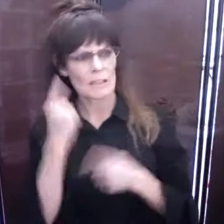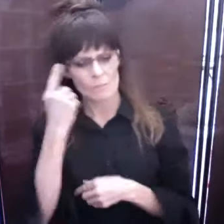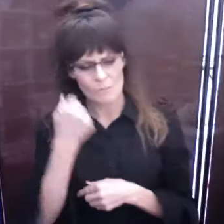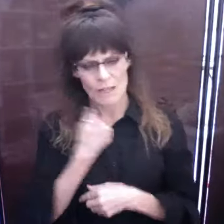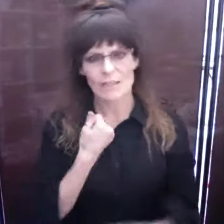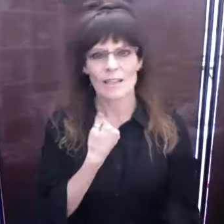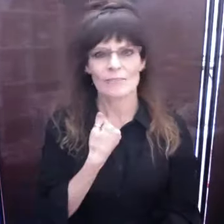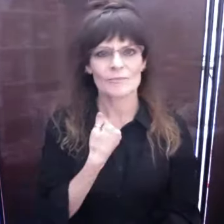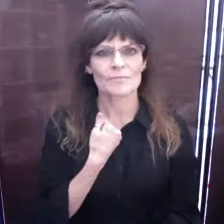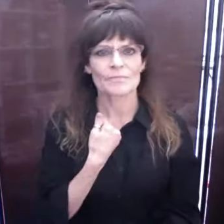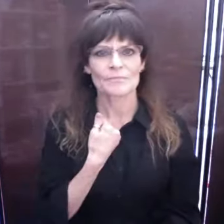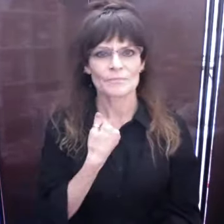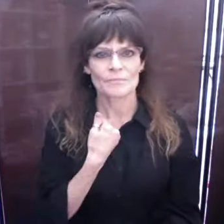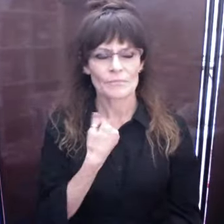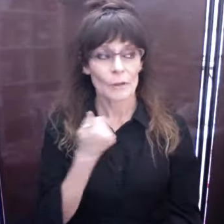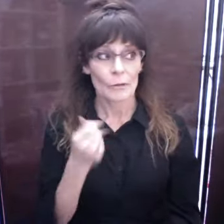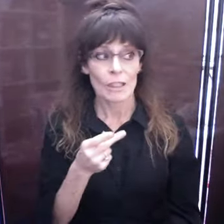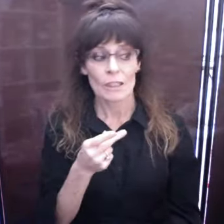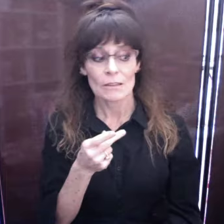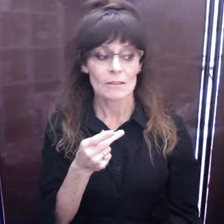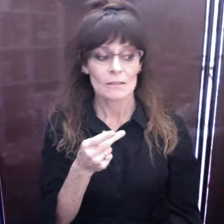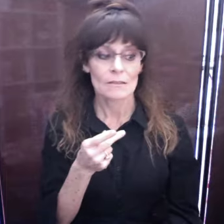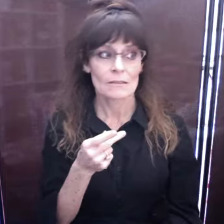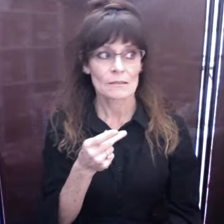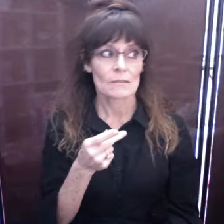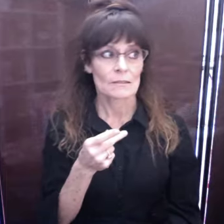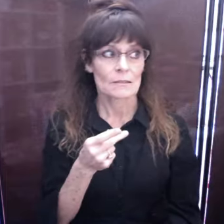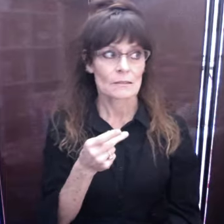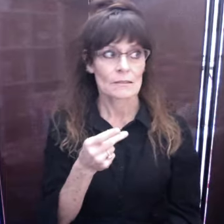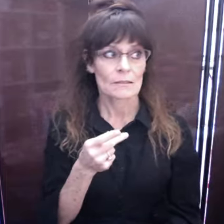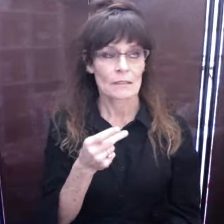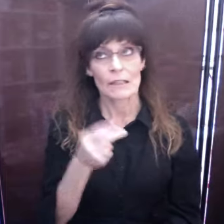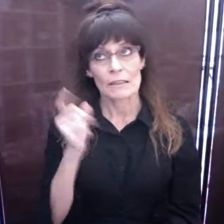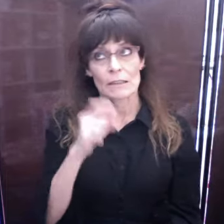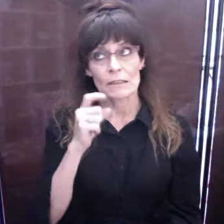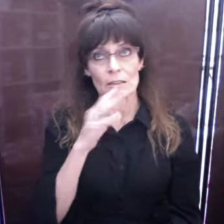and okay, like I'm obliged to talk to you, right, for 10 minutes.